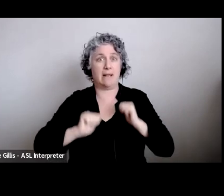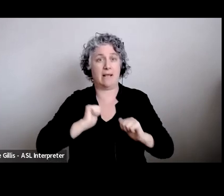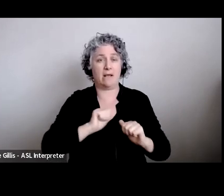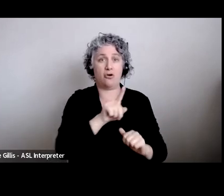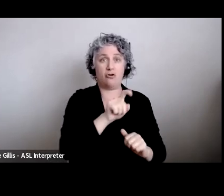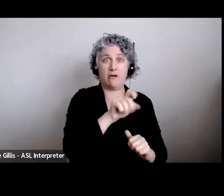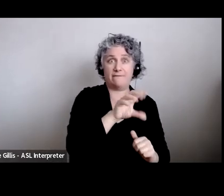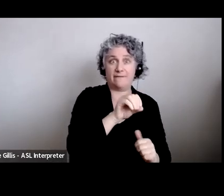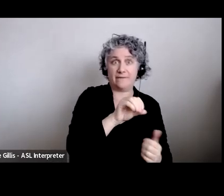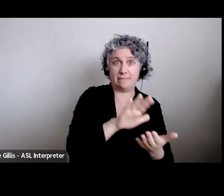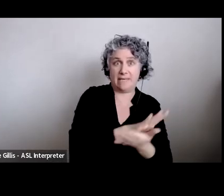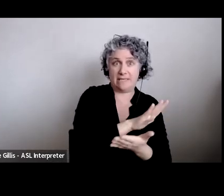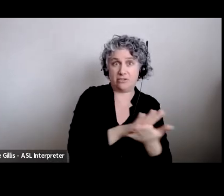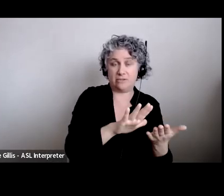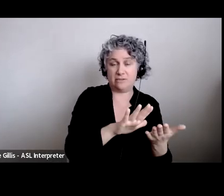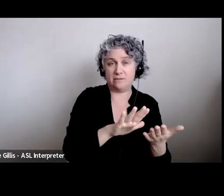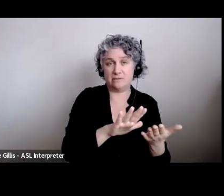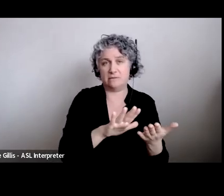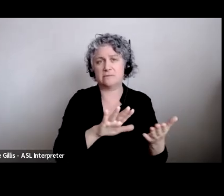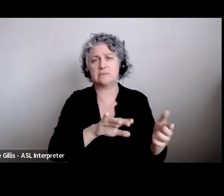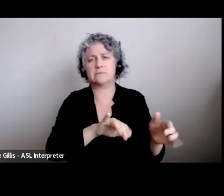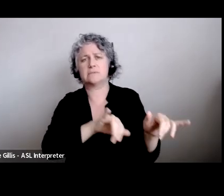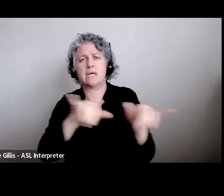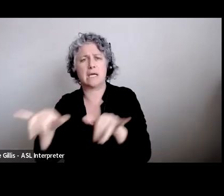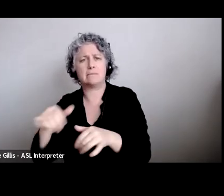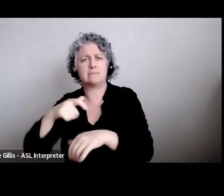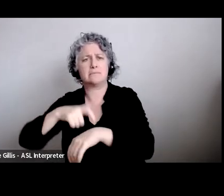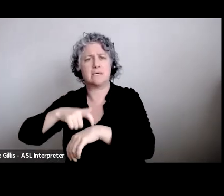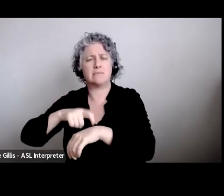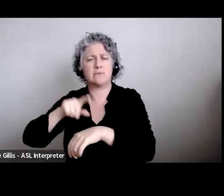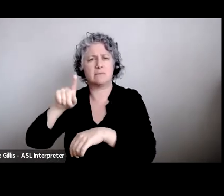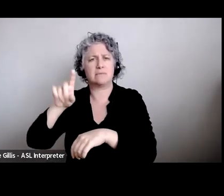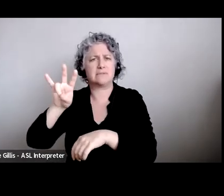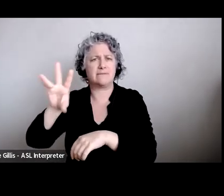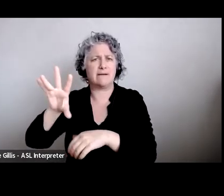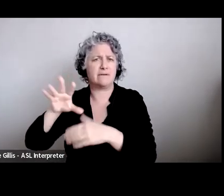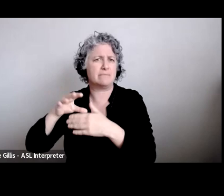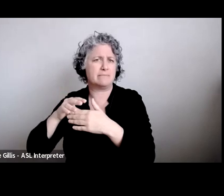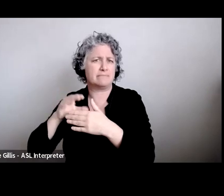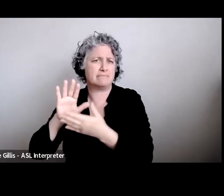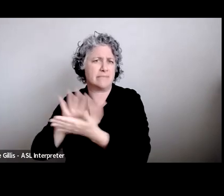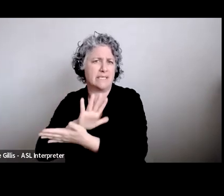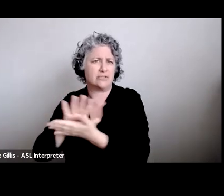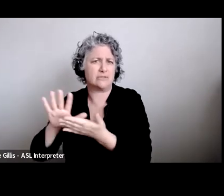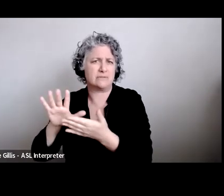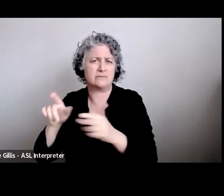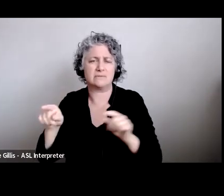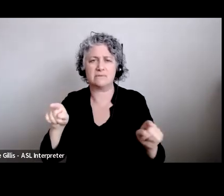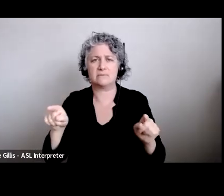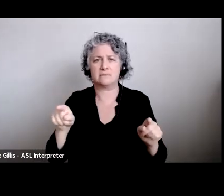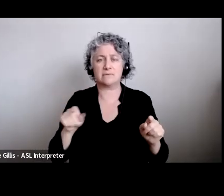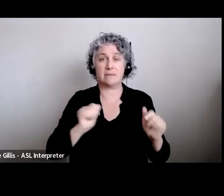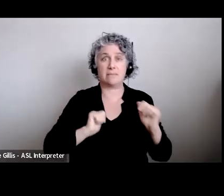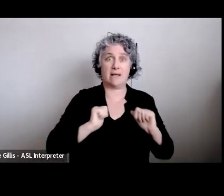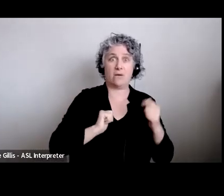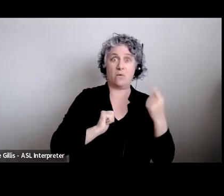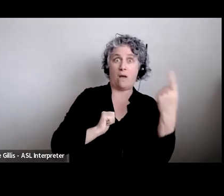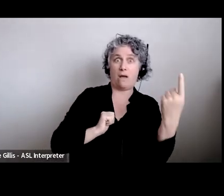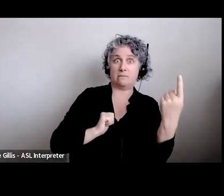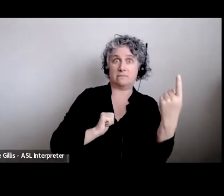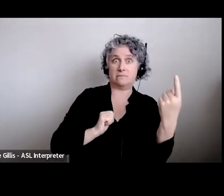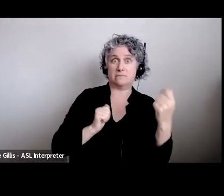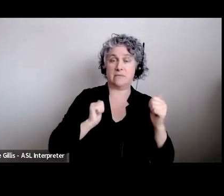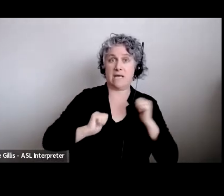time as a play that has 75 pages. And a play with one person in it doesn't need to work for 8 hours in a